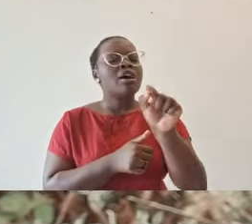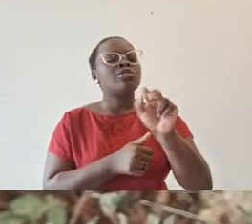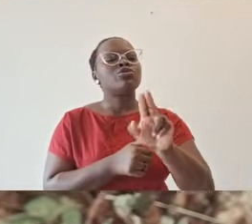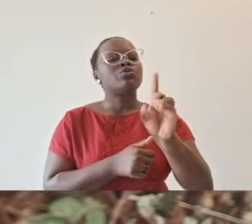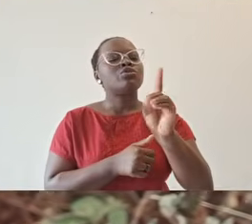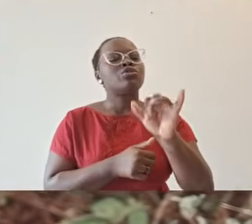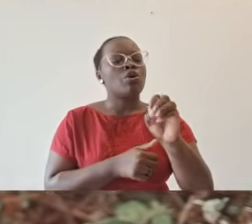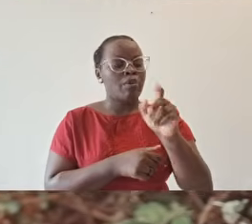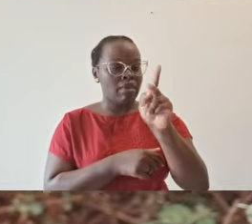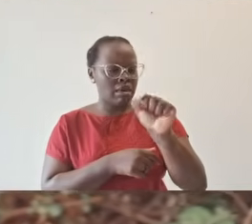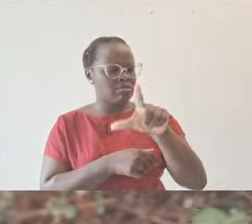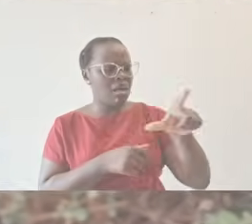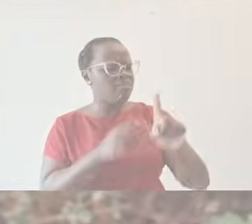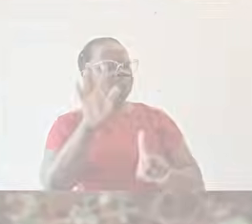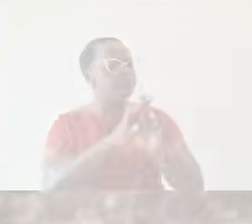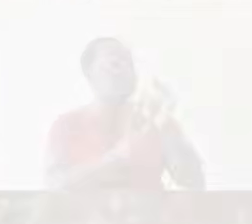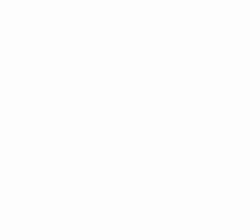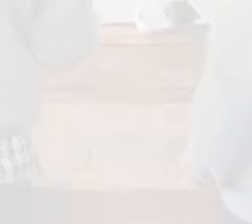what inspired its creation.